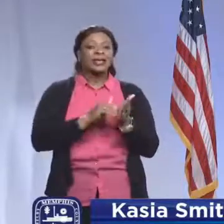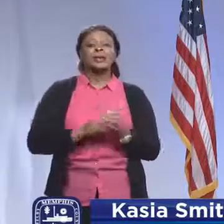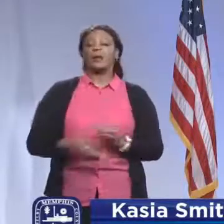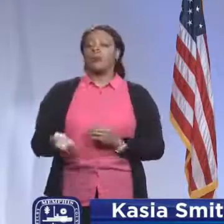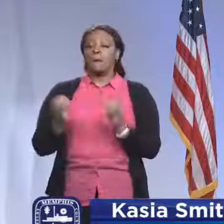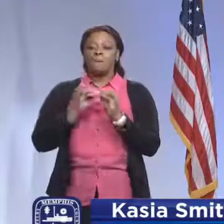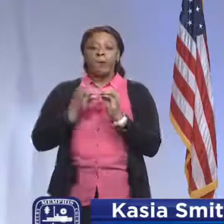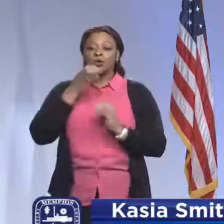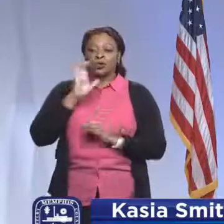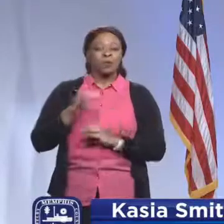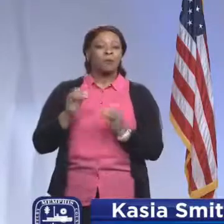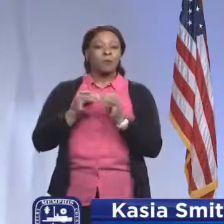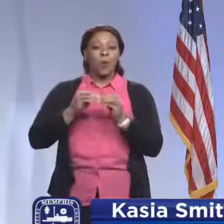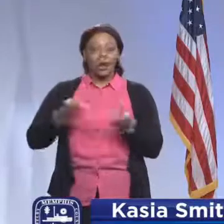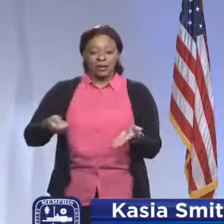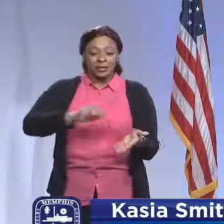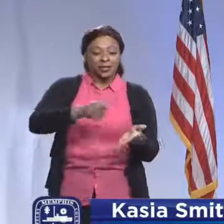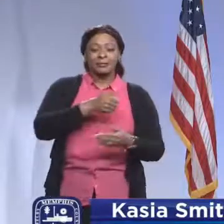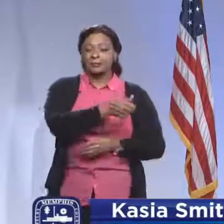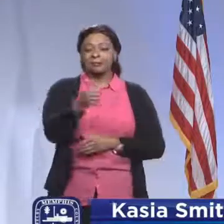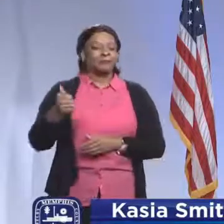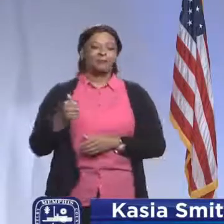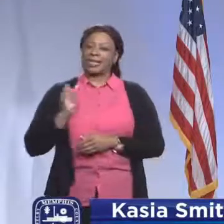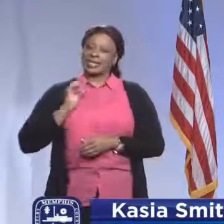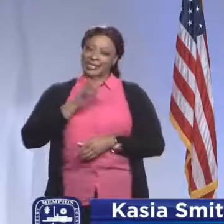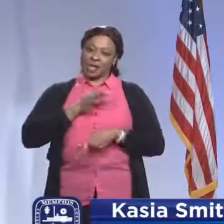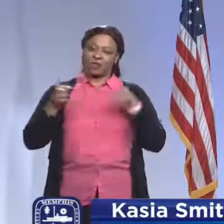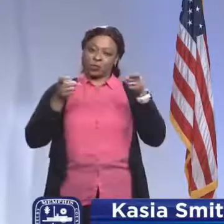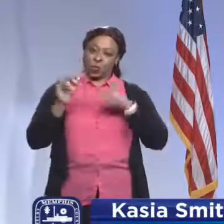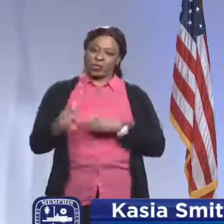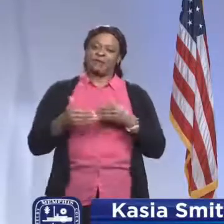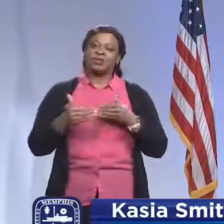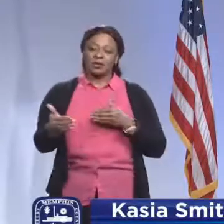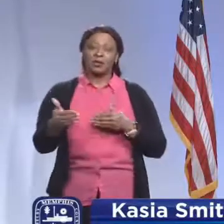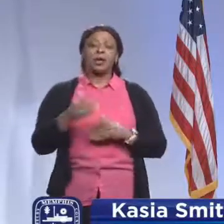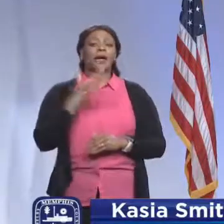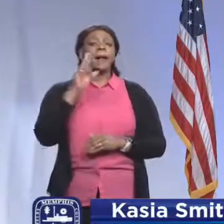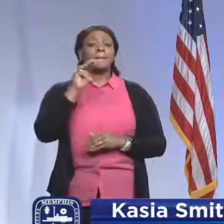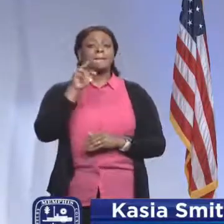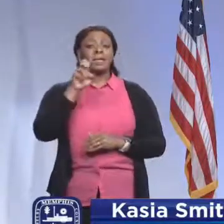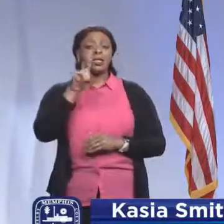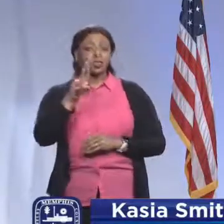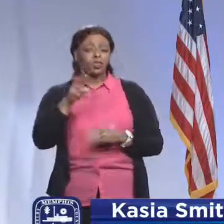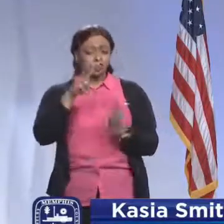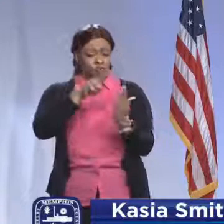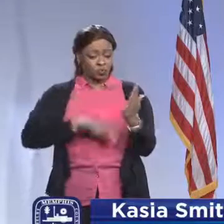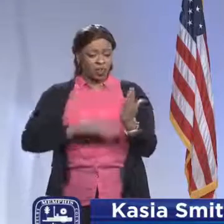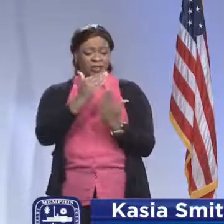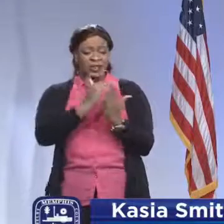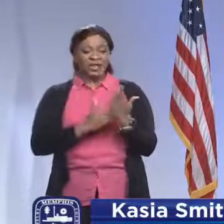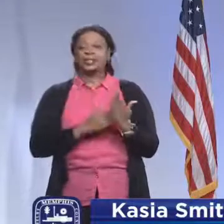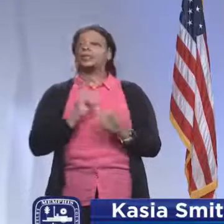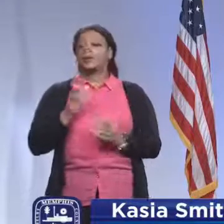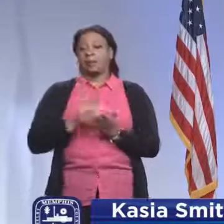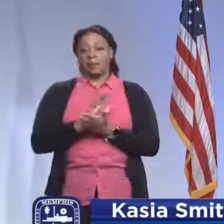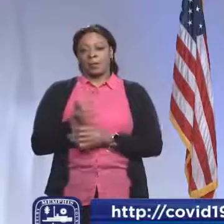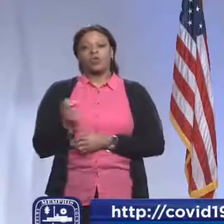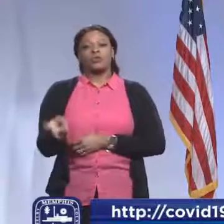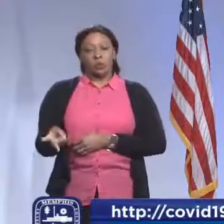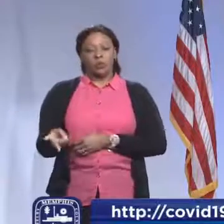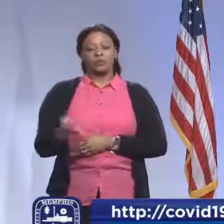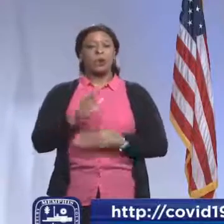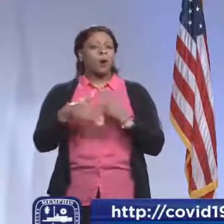own containers. That must be done by staff. All menus at this time also should be disposable.